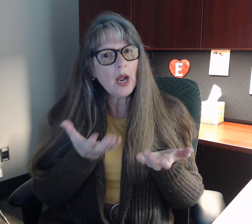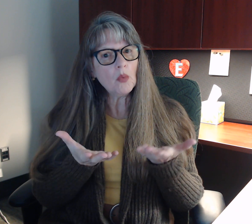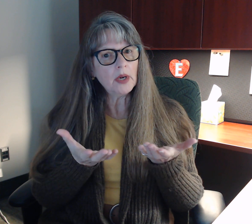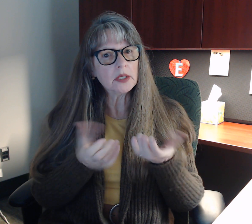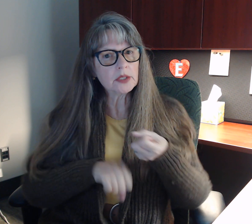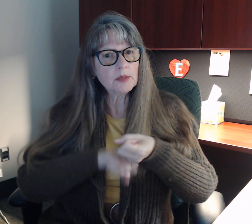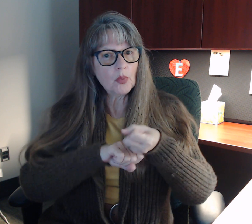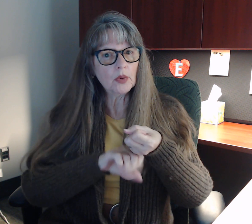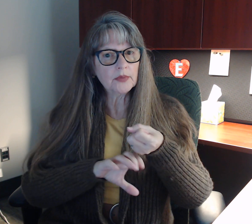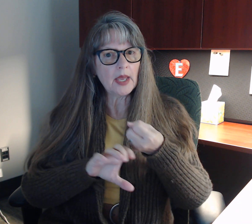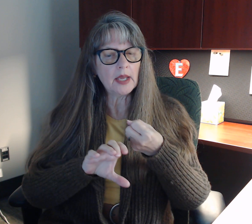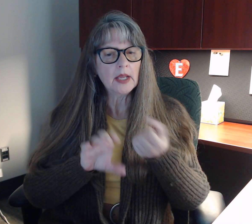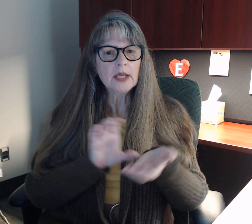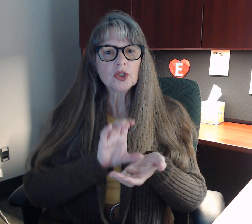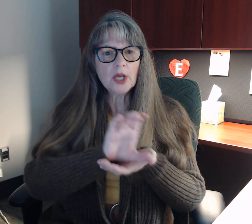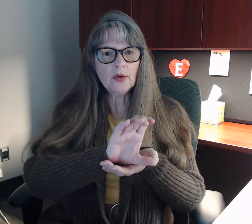want to support that charity.